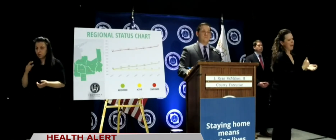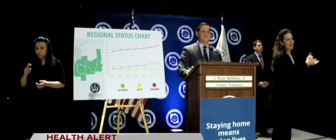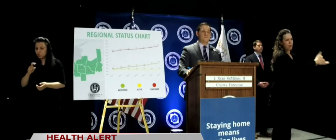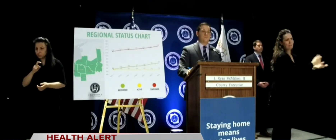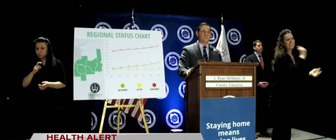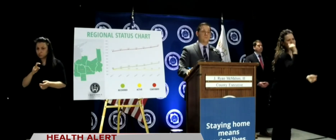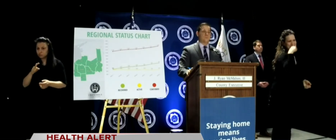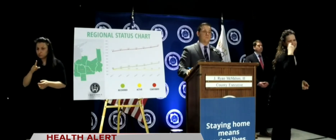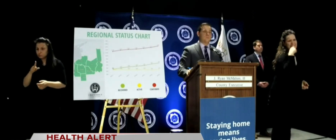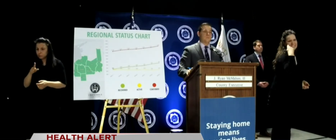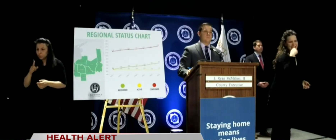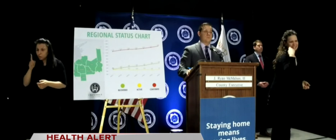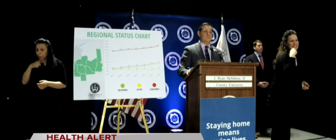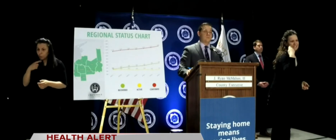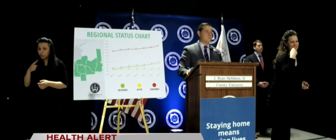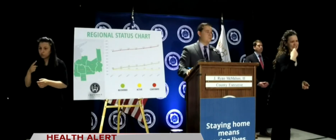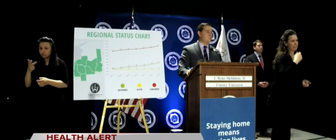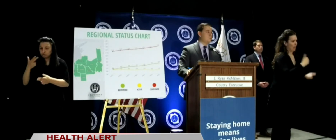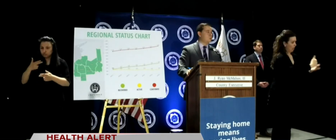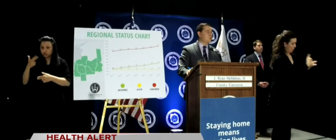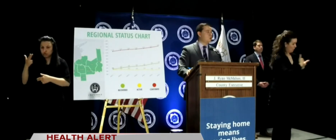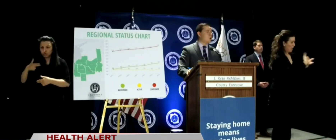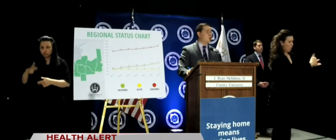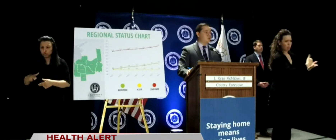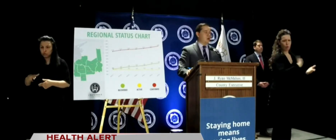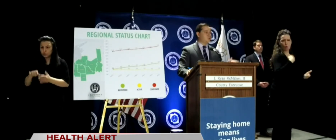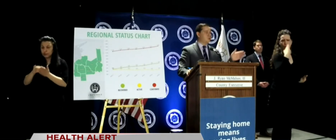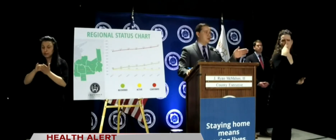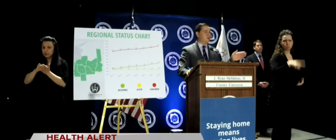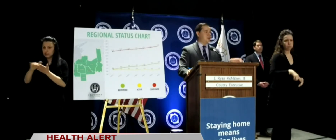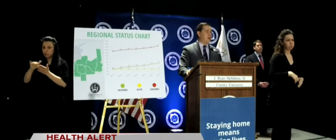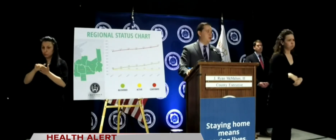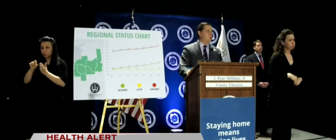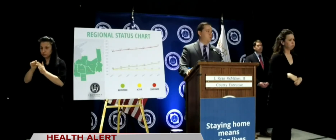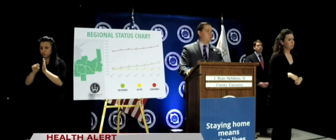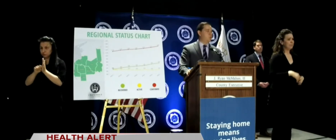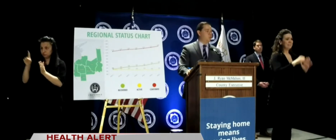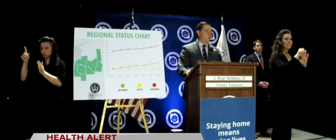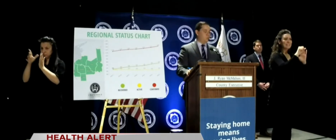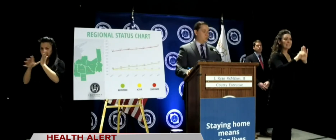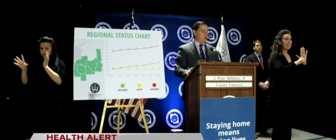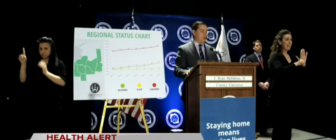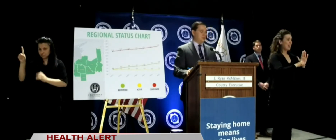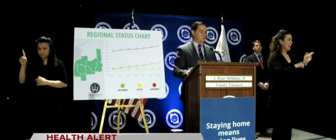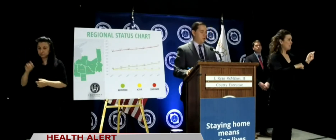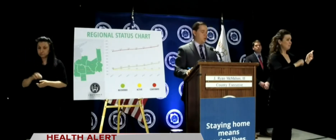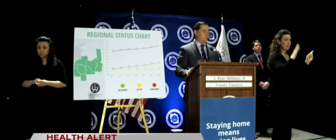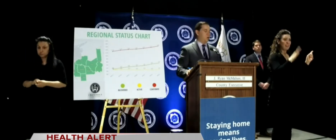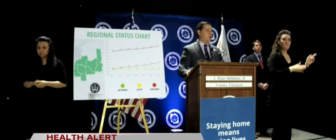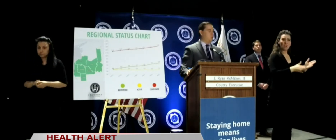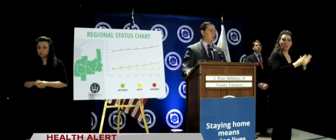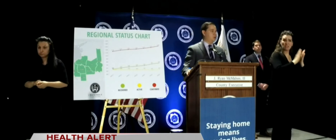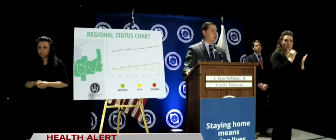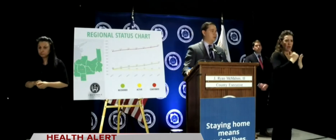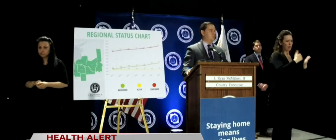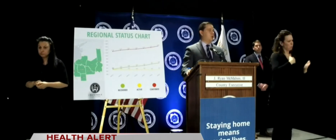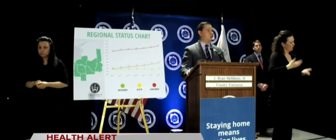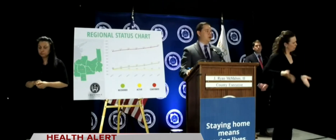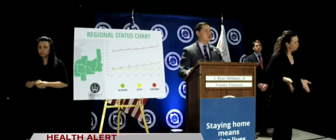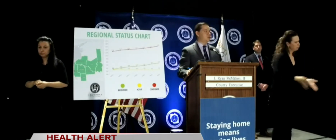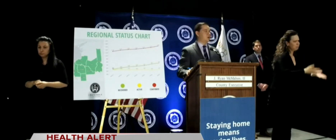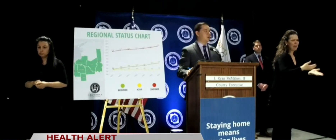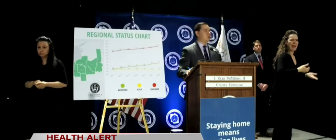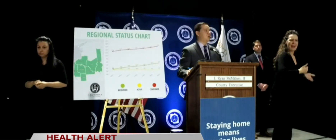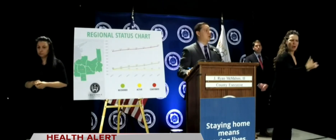it. They haven't asked for it. No, they talk to us every day. We let them know what we're doing. We let them know